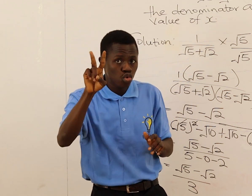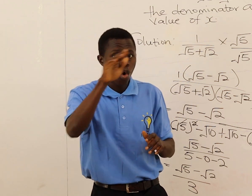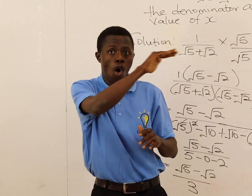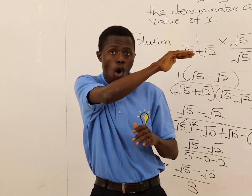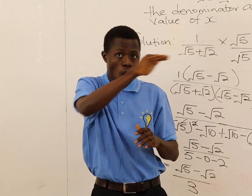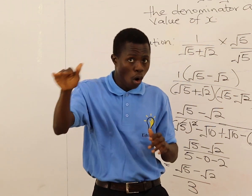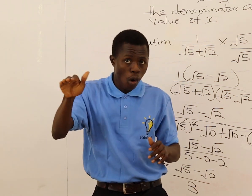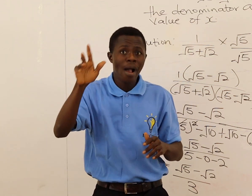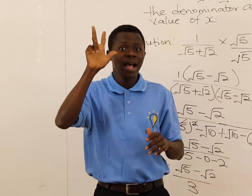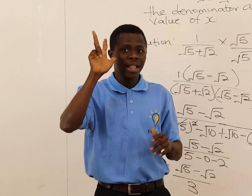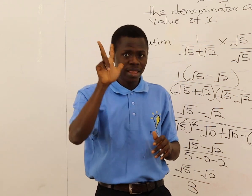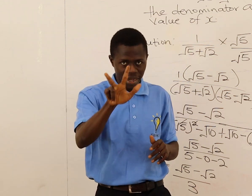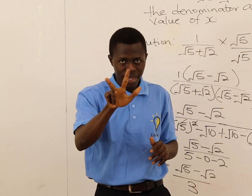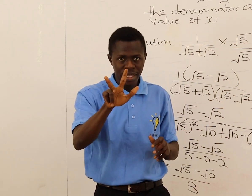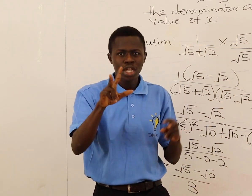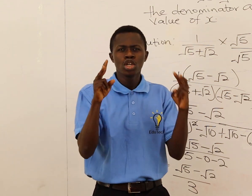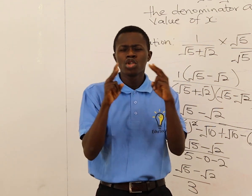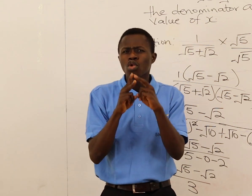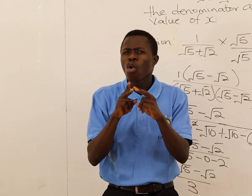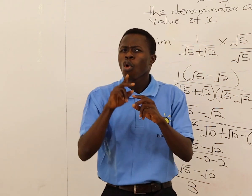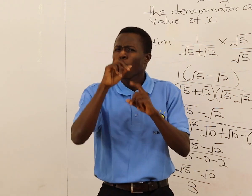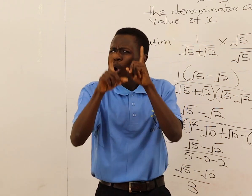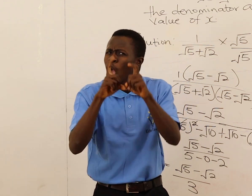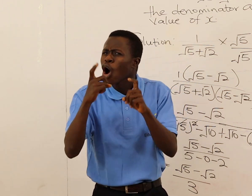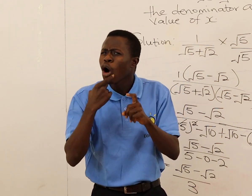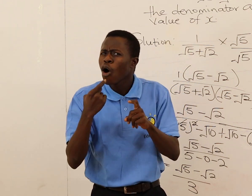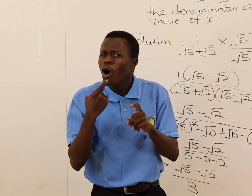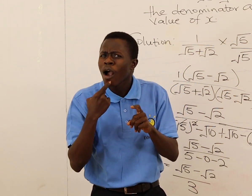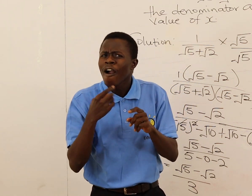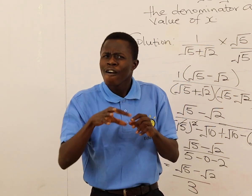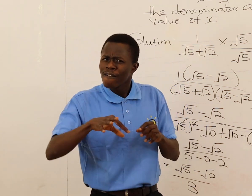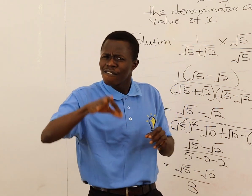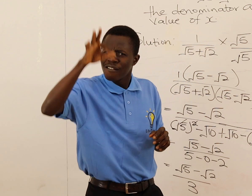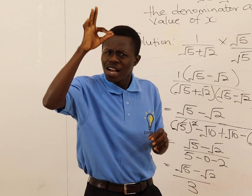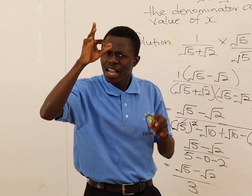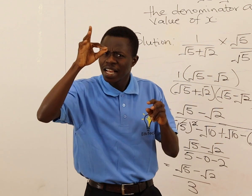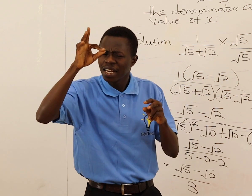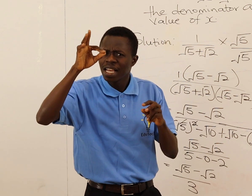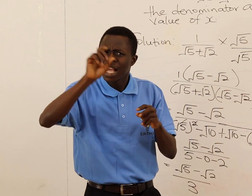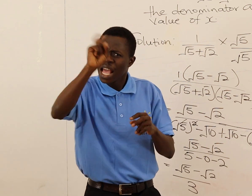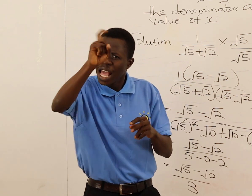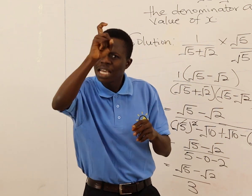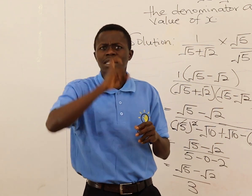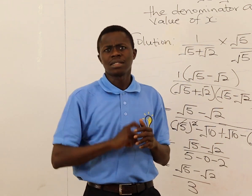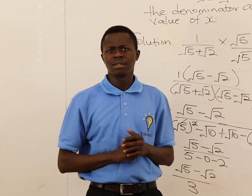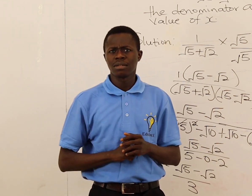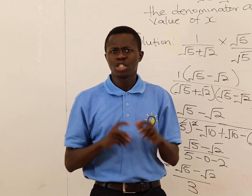And the question is saying find the value of x. So that means that you punch